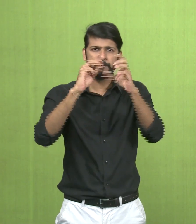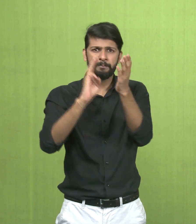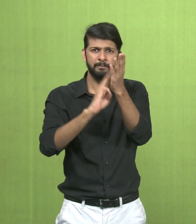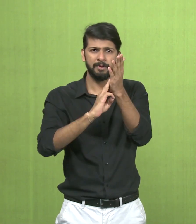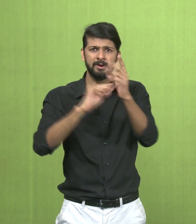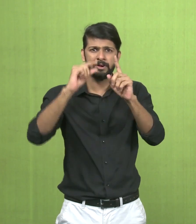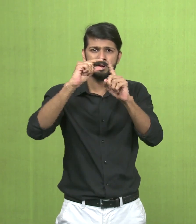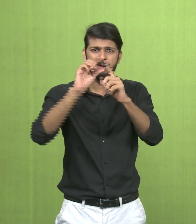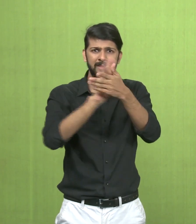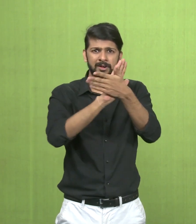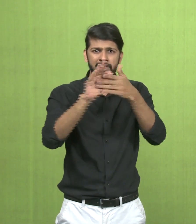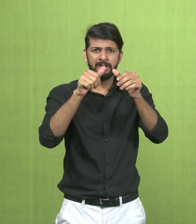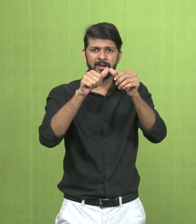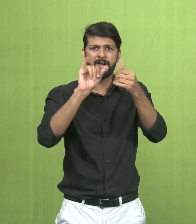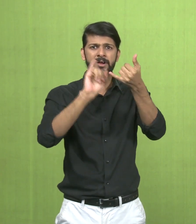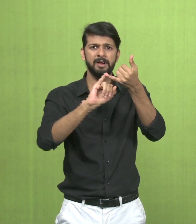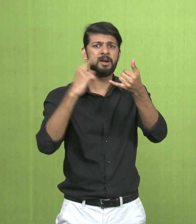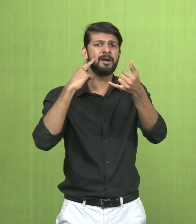Next principle is a landscape painting.